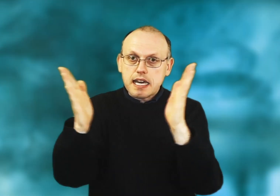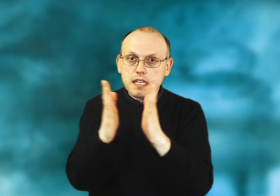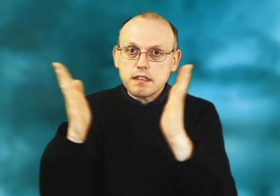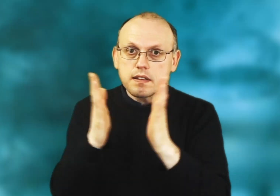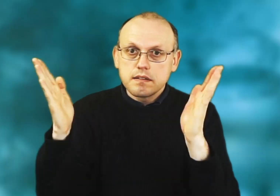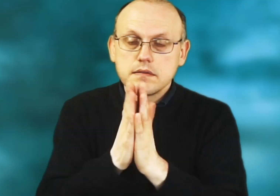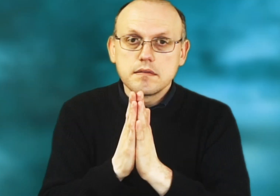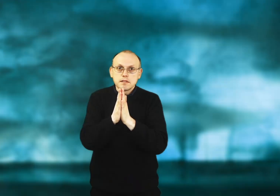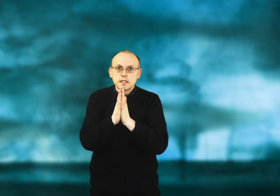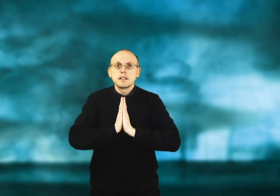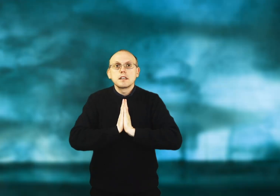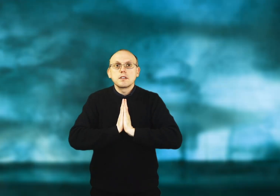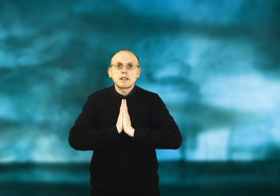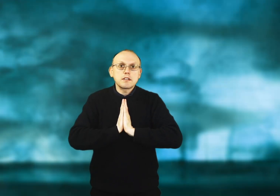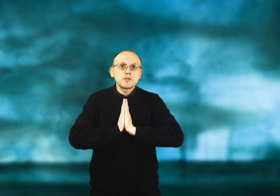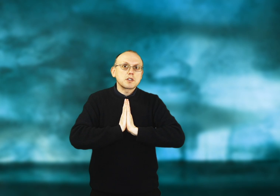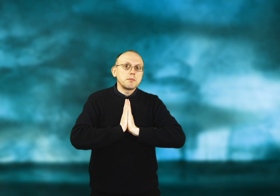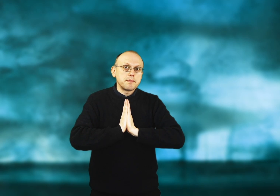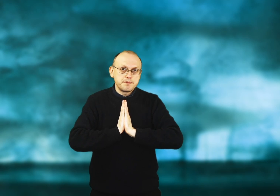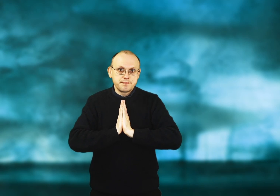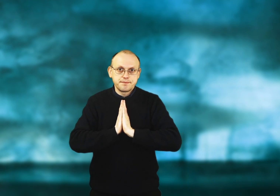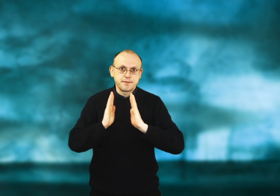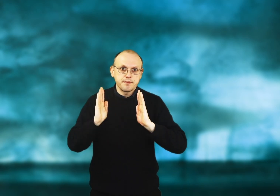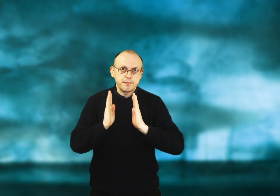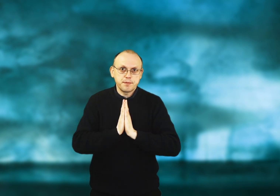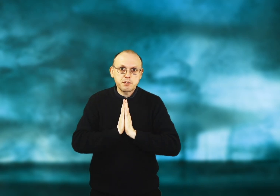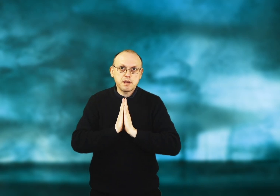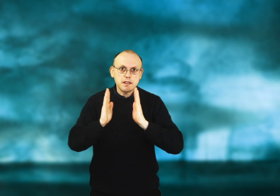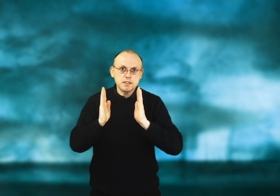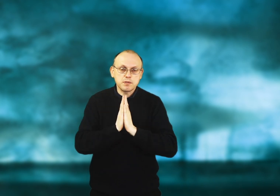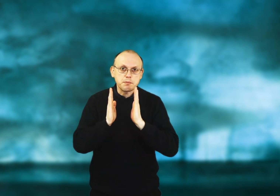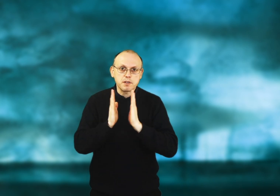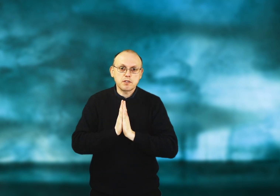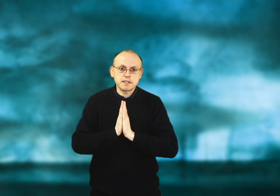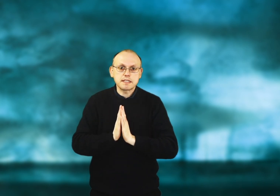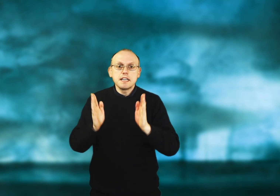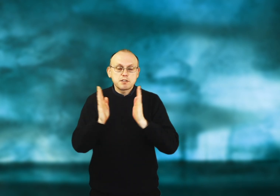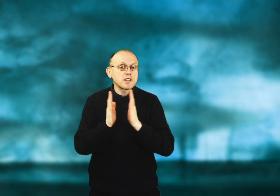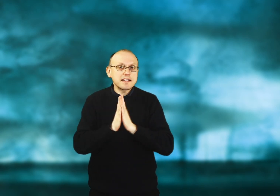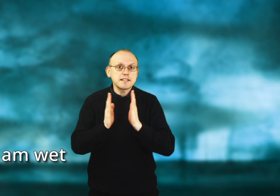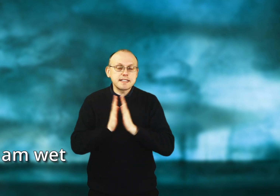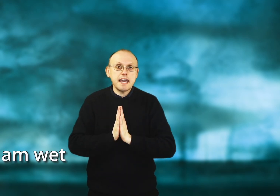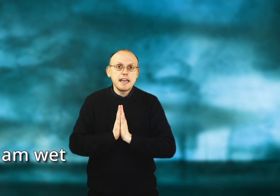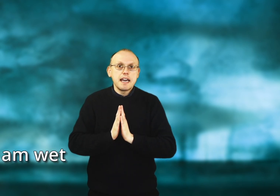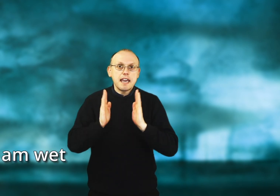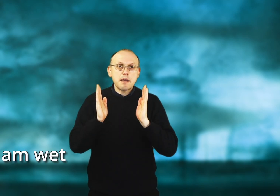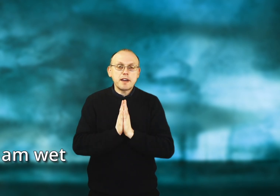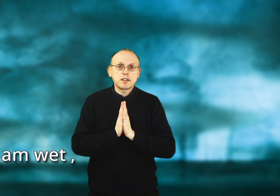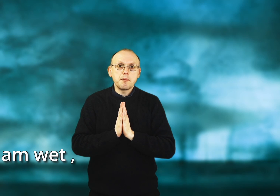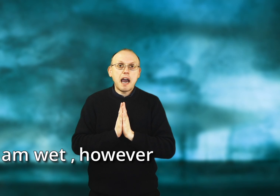side, you cannot use a comma between these two independent clauses. So you cannot say, I am wet, comma,